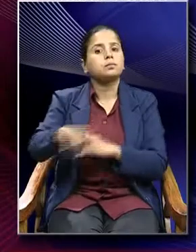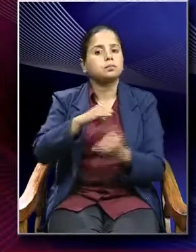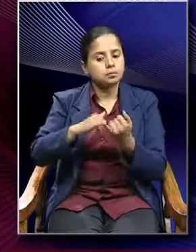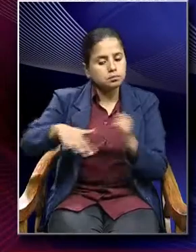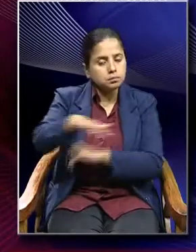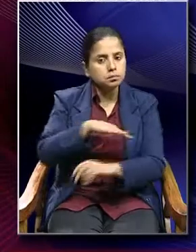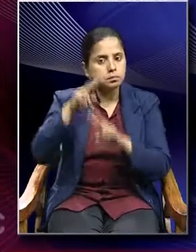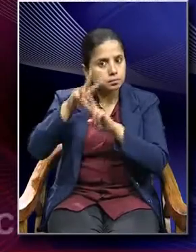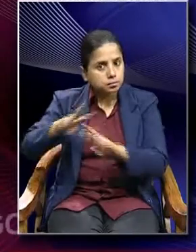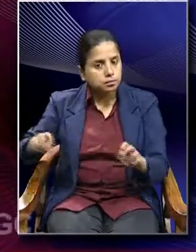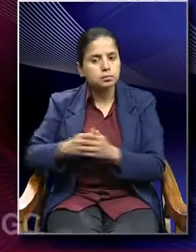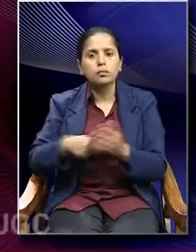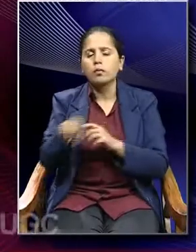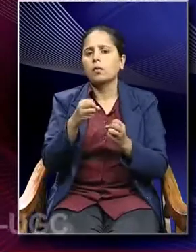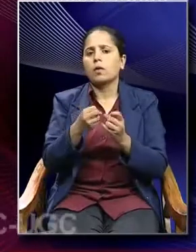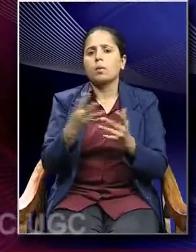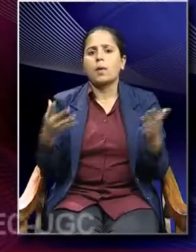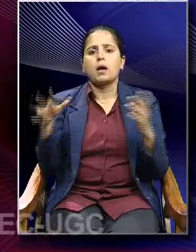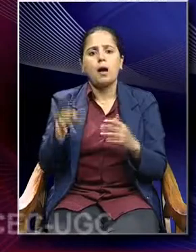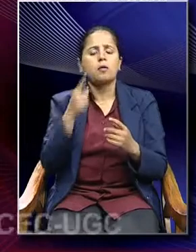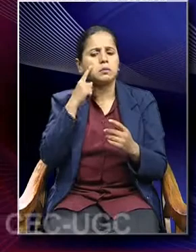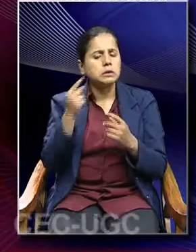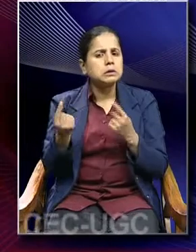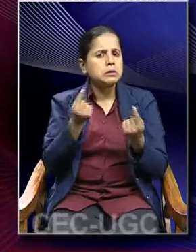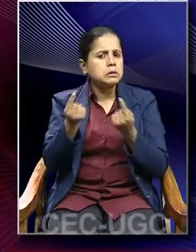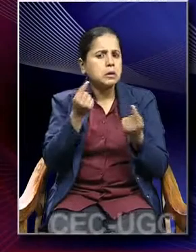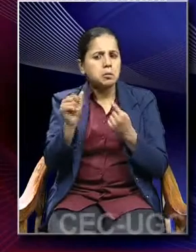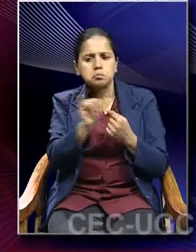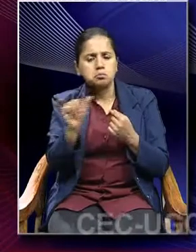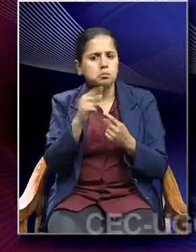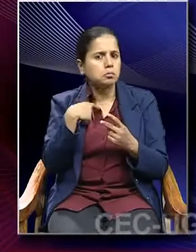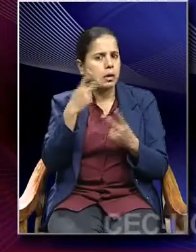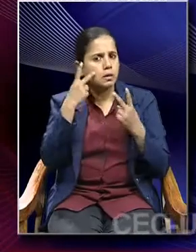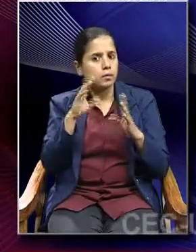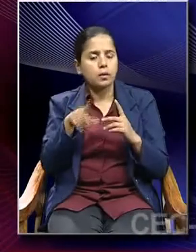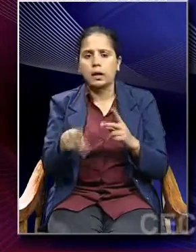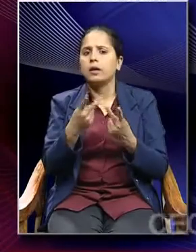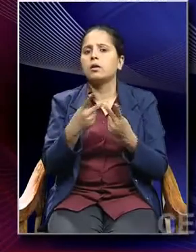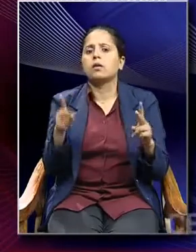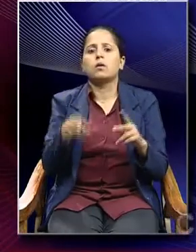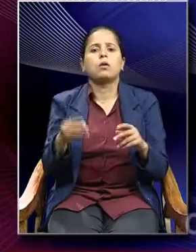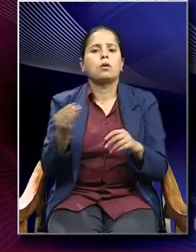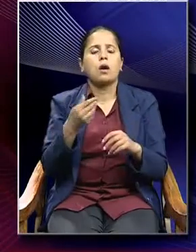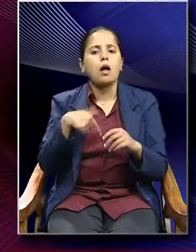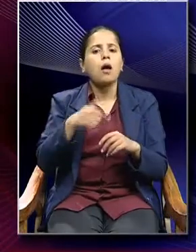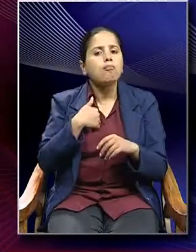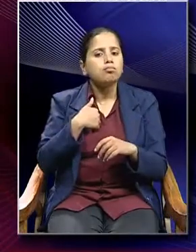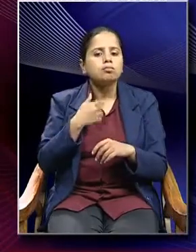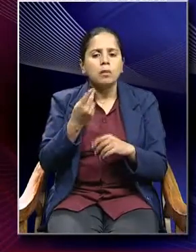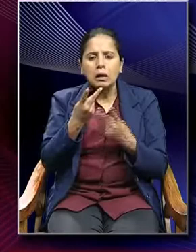will see that there is a lot of similarity and differences are almost kind of negligible.